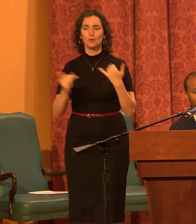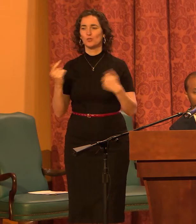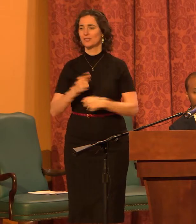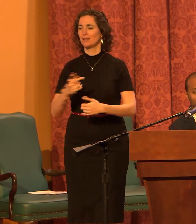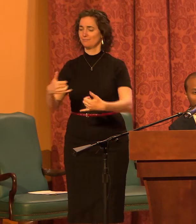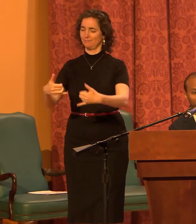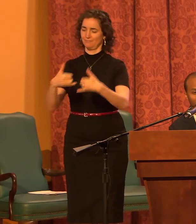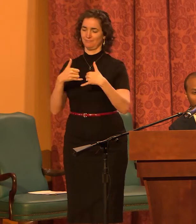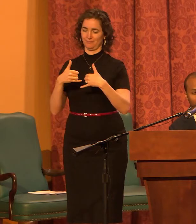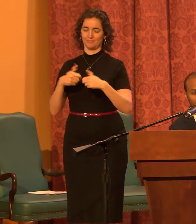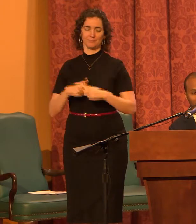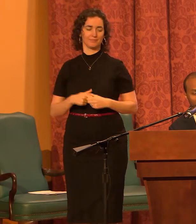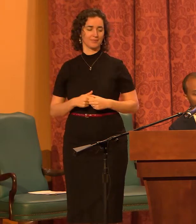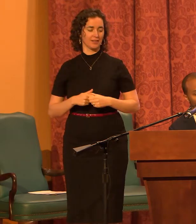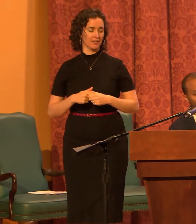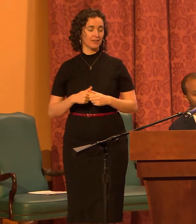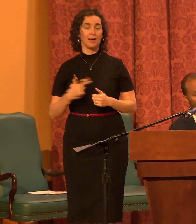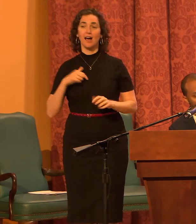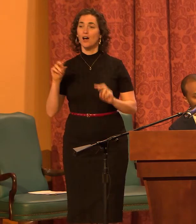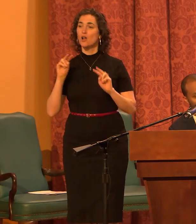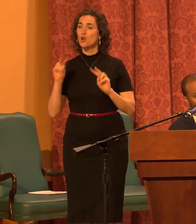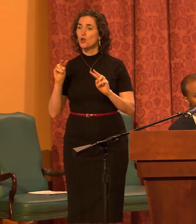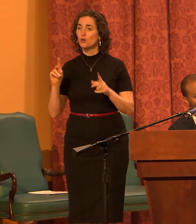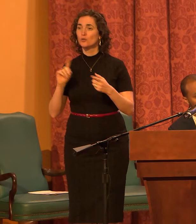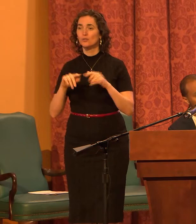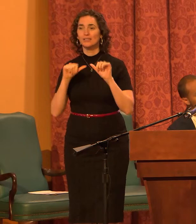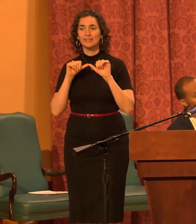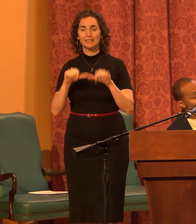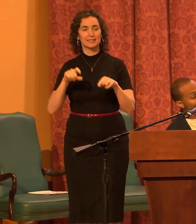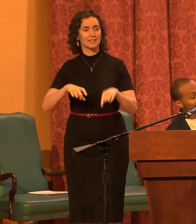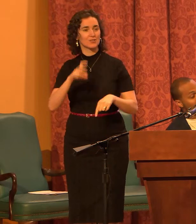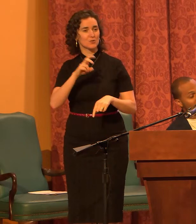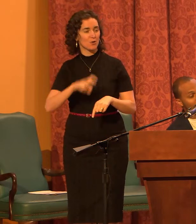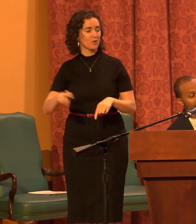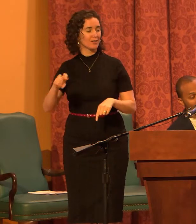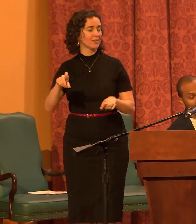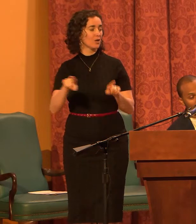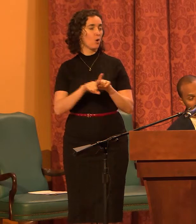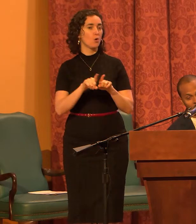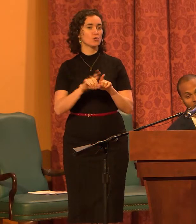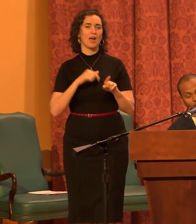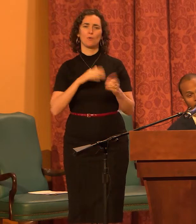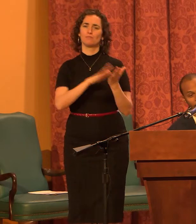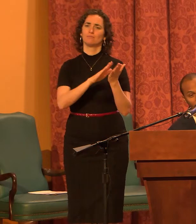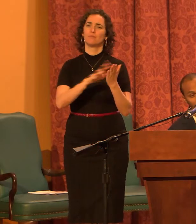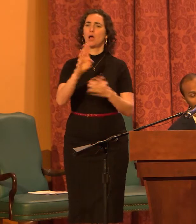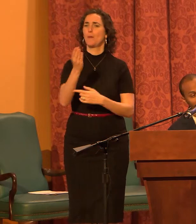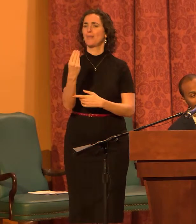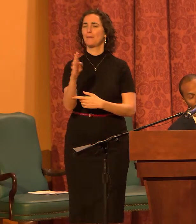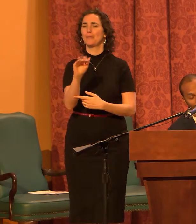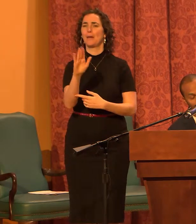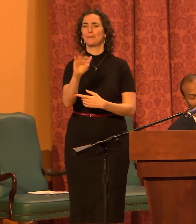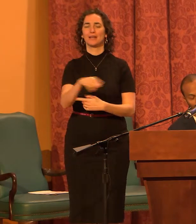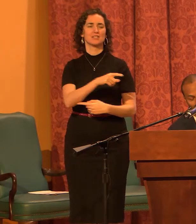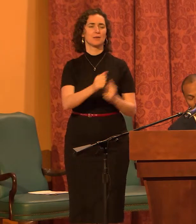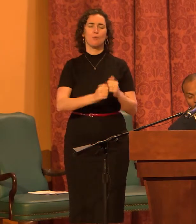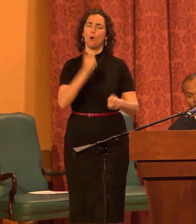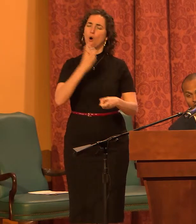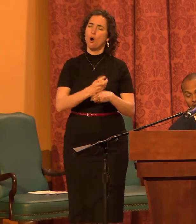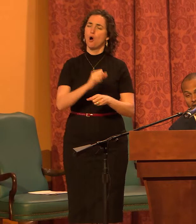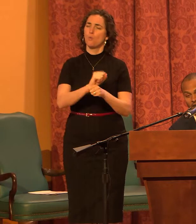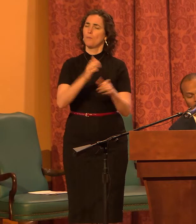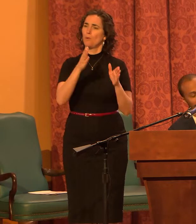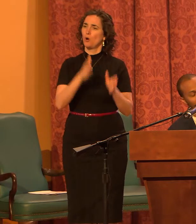today. And I look forward to continuing the journey. I also want to give Bambi a huge shout out because she is probably the hardest working